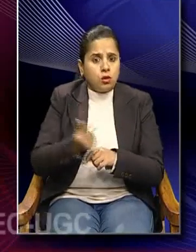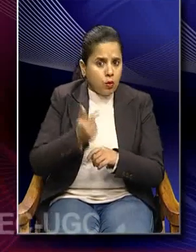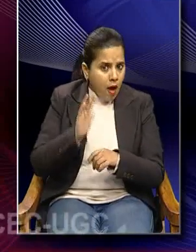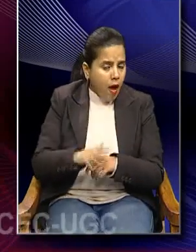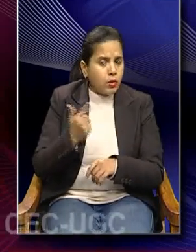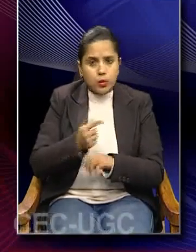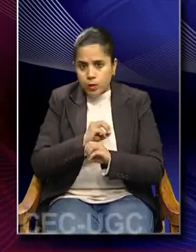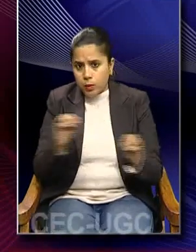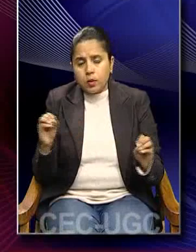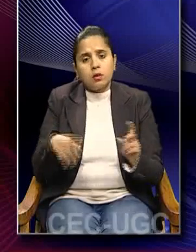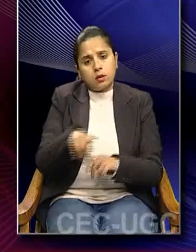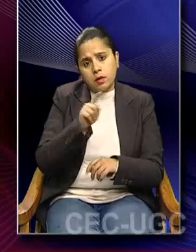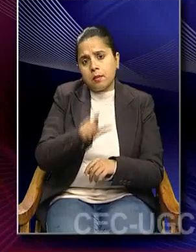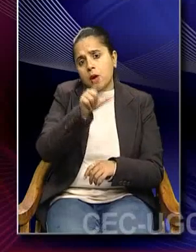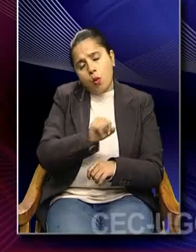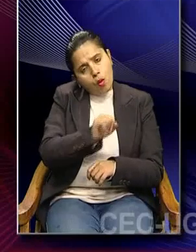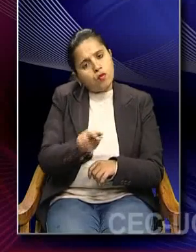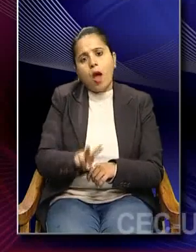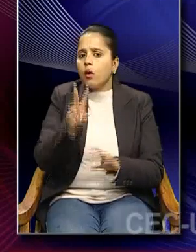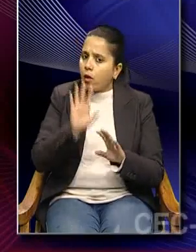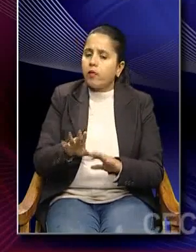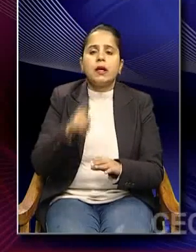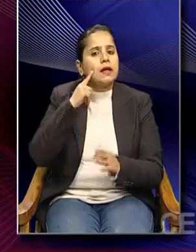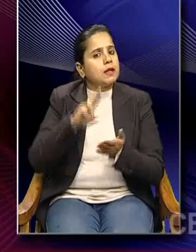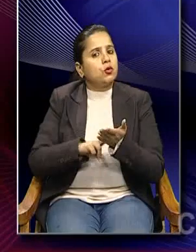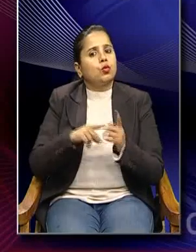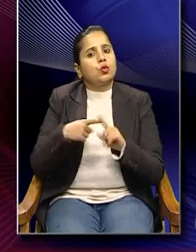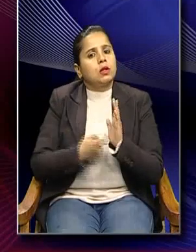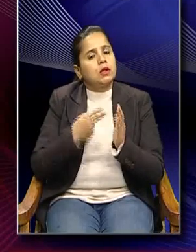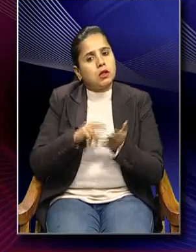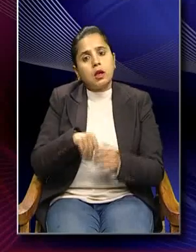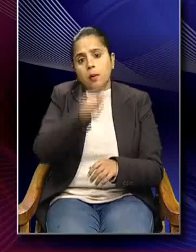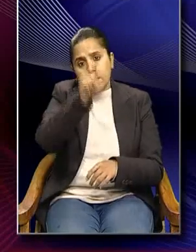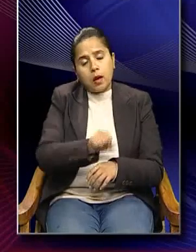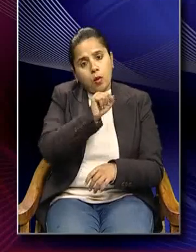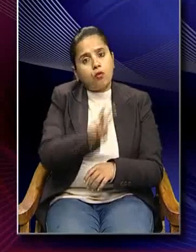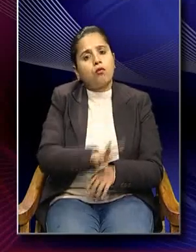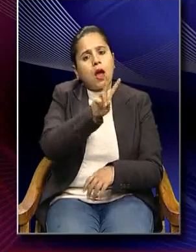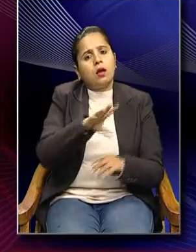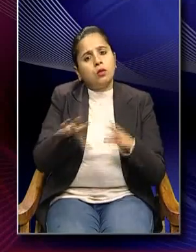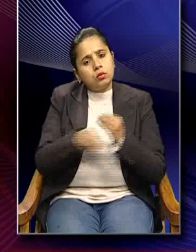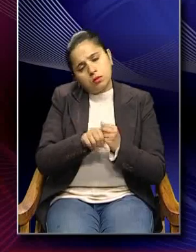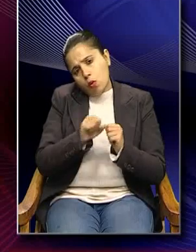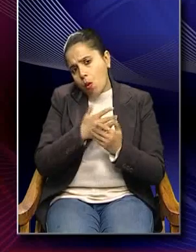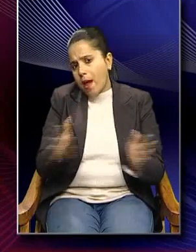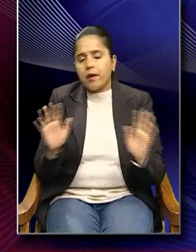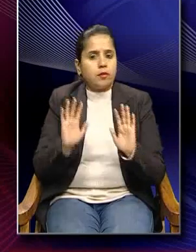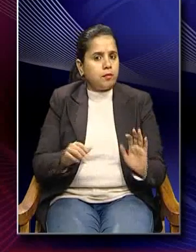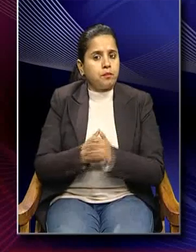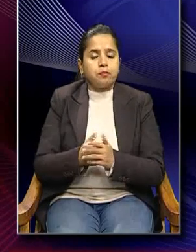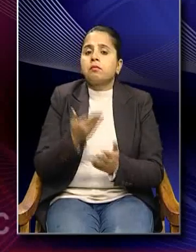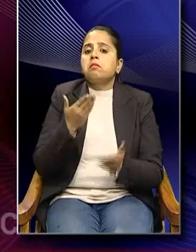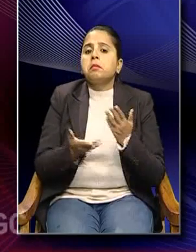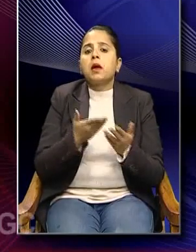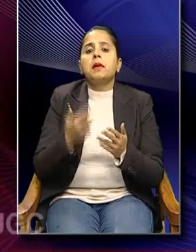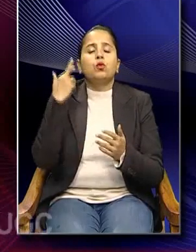is, there is an individual value, individual value attached to anything. Maybe it may be because